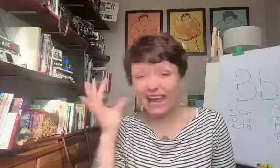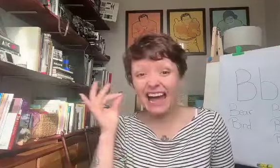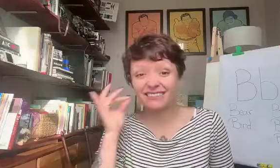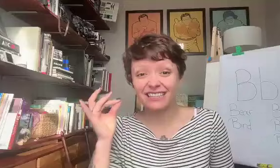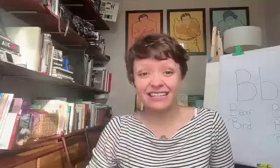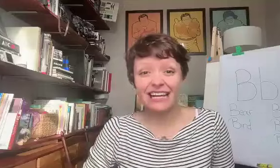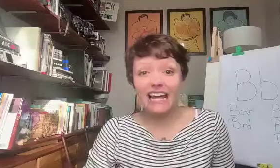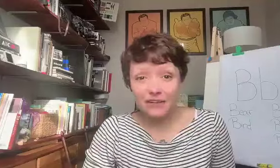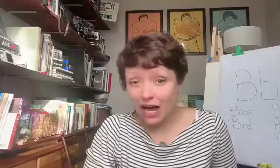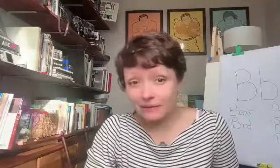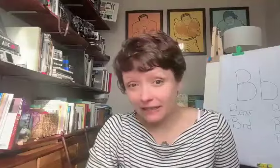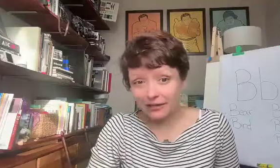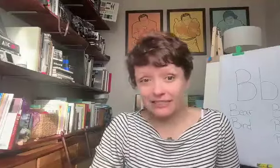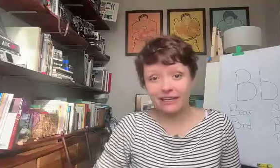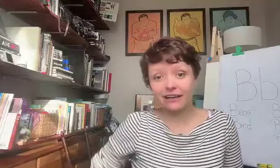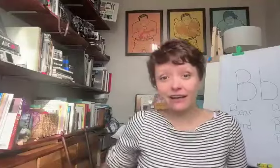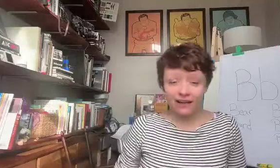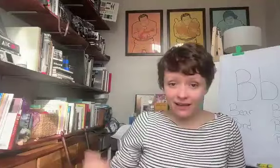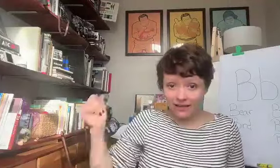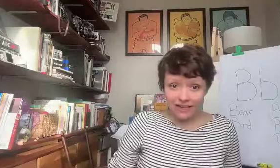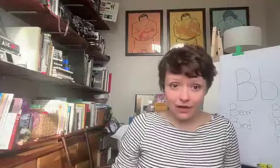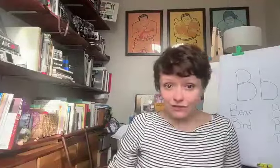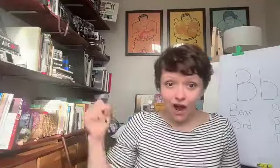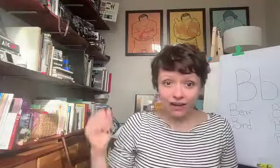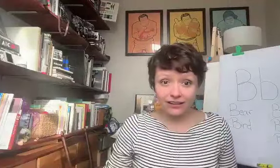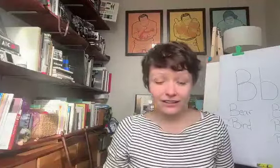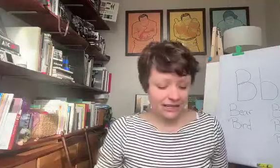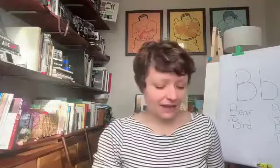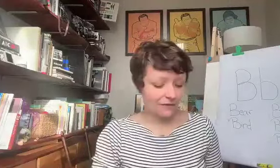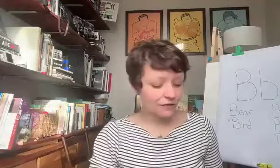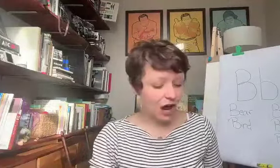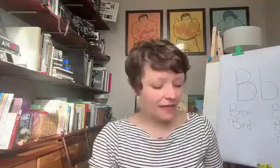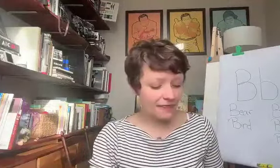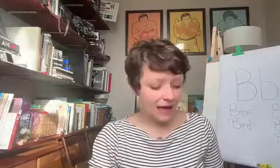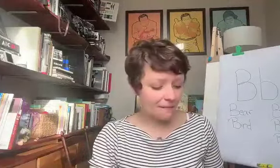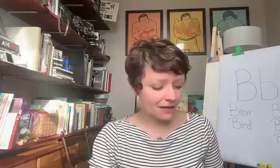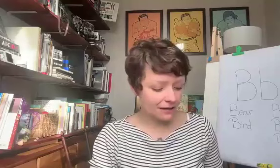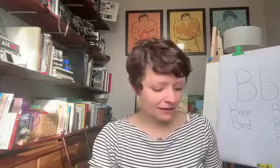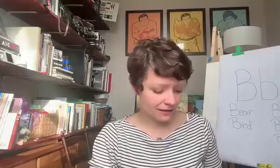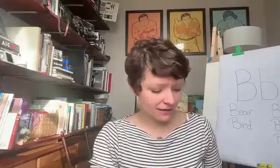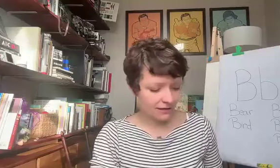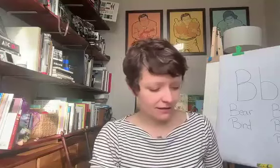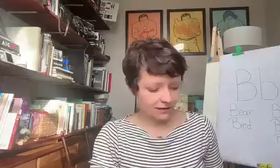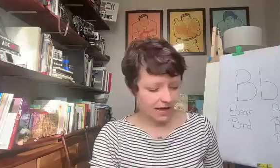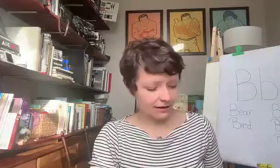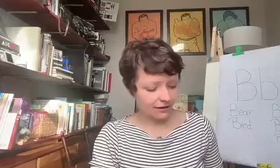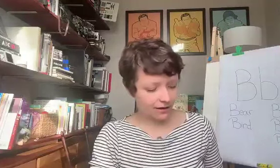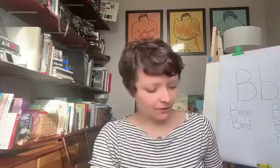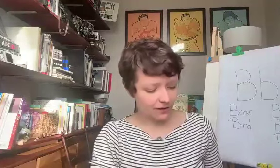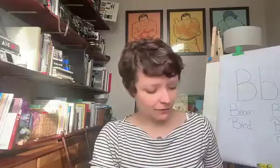cat. If you taught them the letter D, they know dog. If you've taught them, I don't know, what are the other